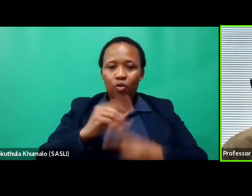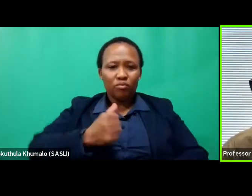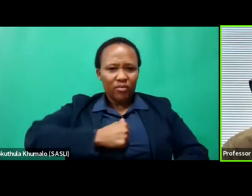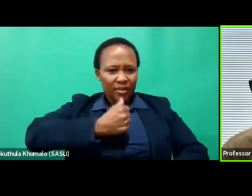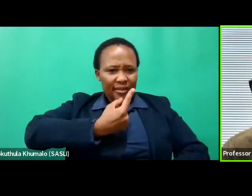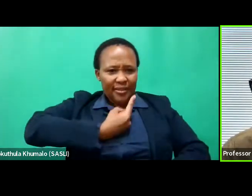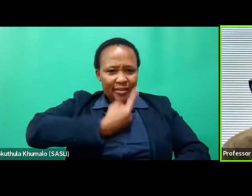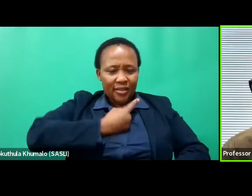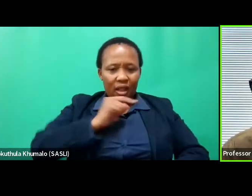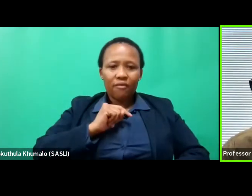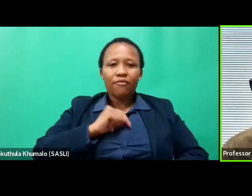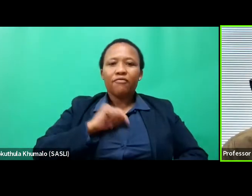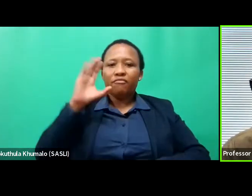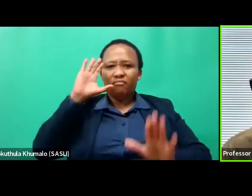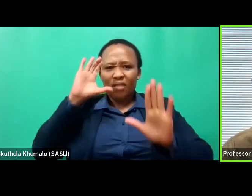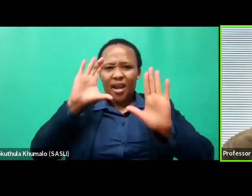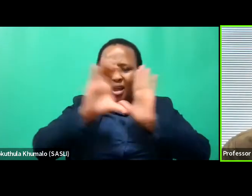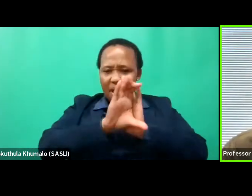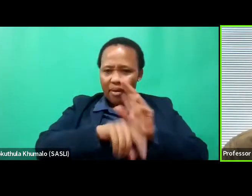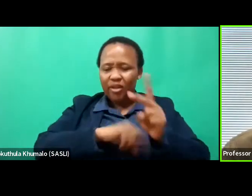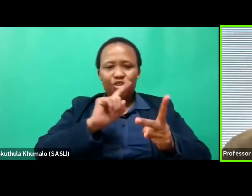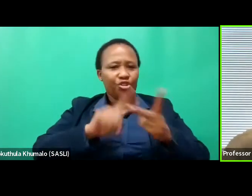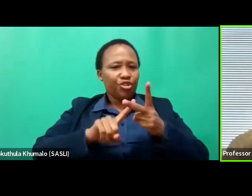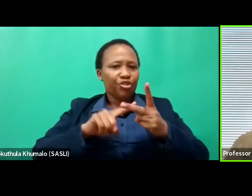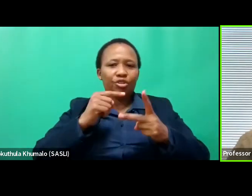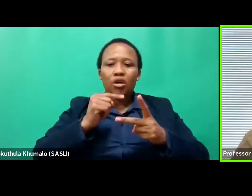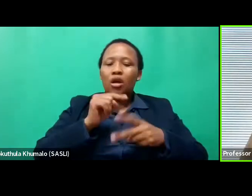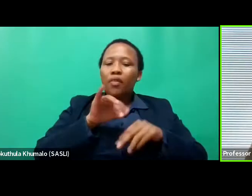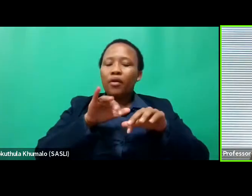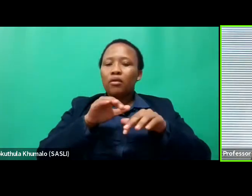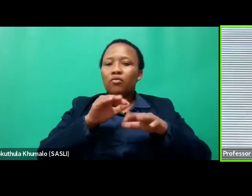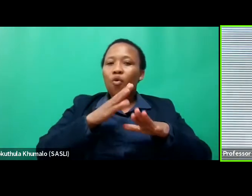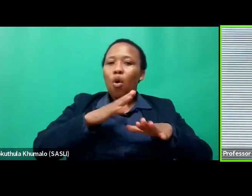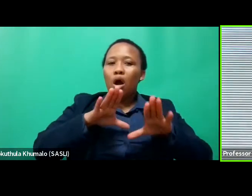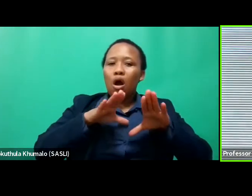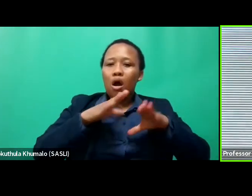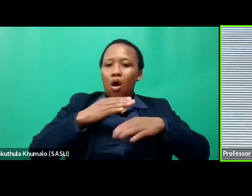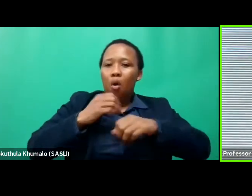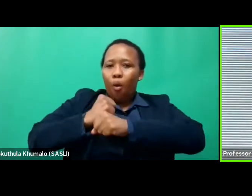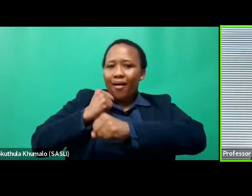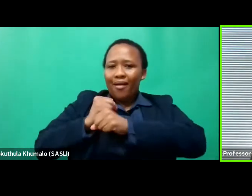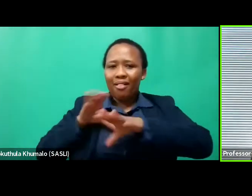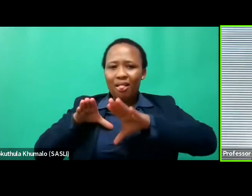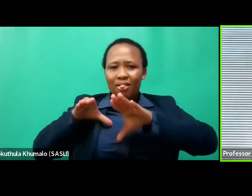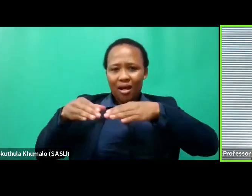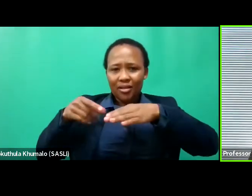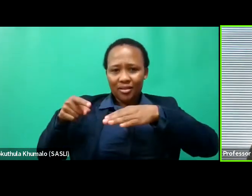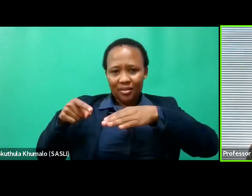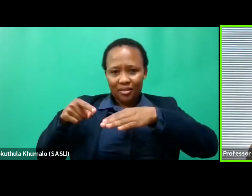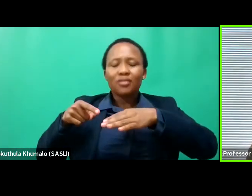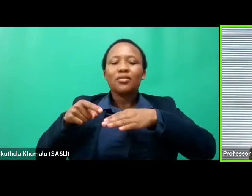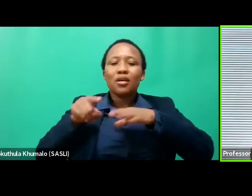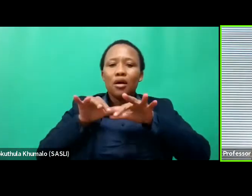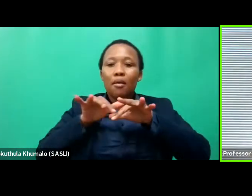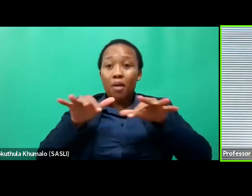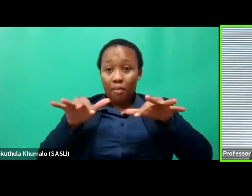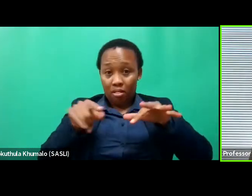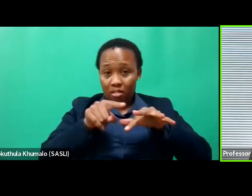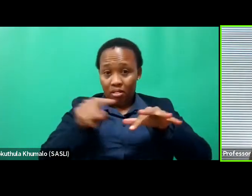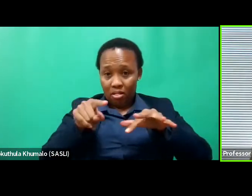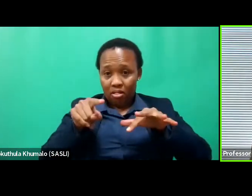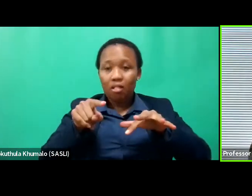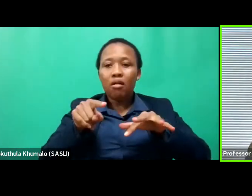major limitations of working class children and their educational success. So I was a working class kid. I told you I was a working class kid growing up in